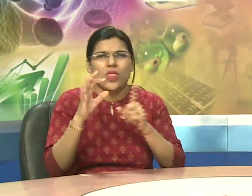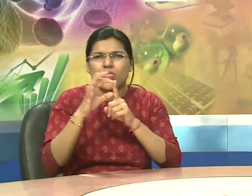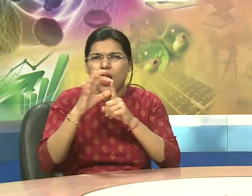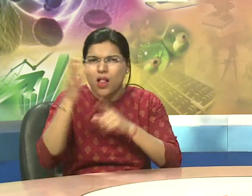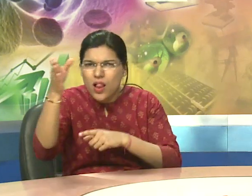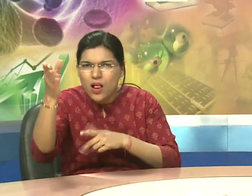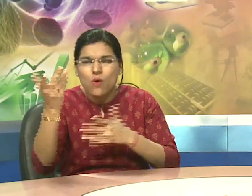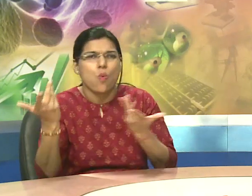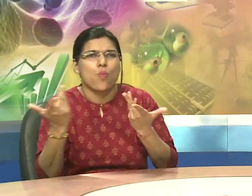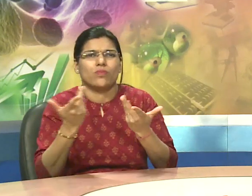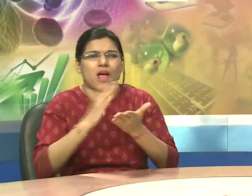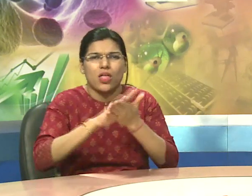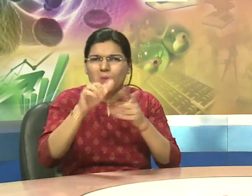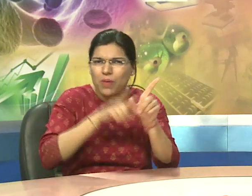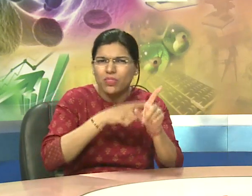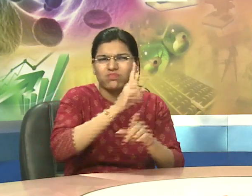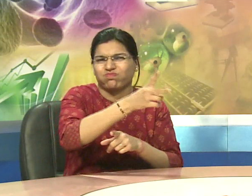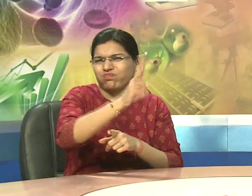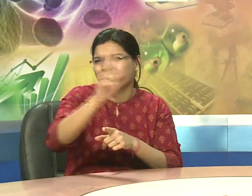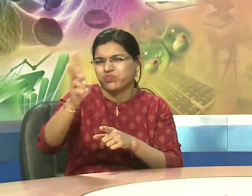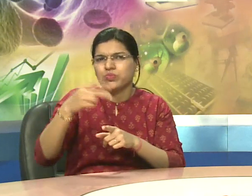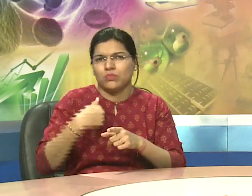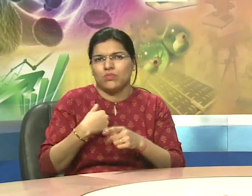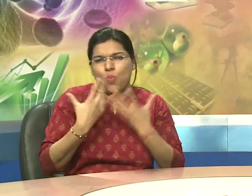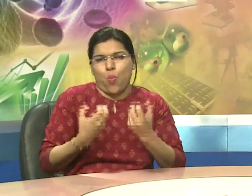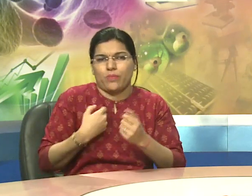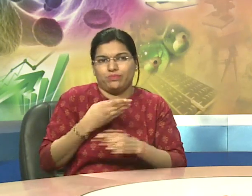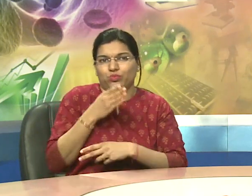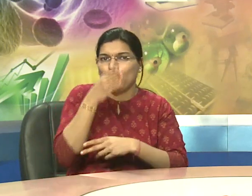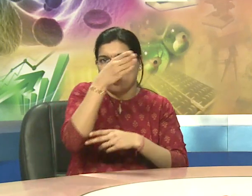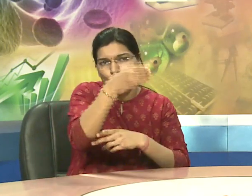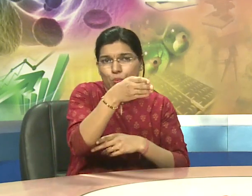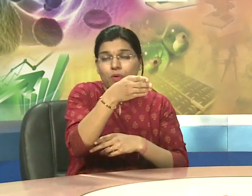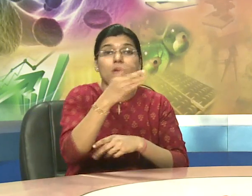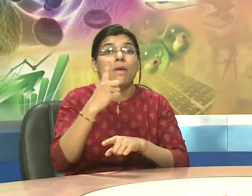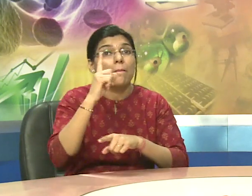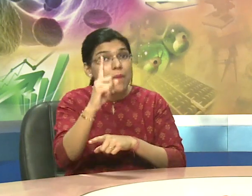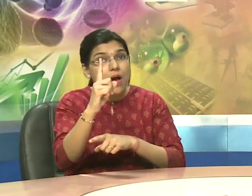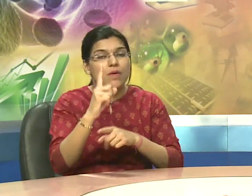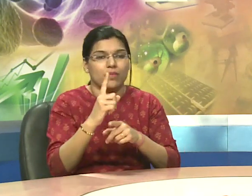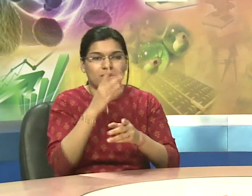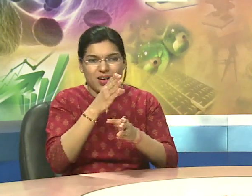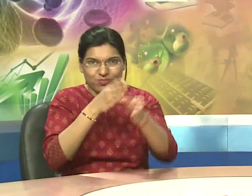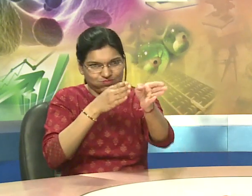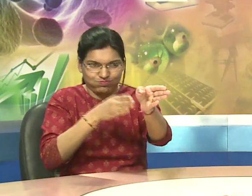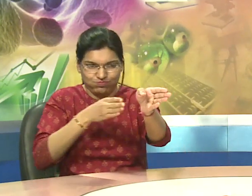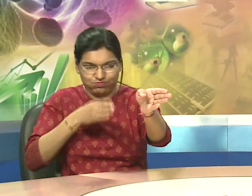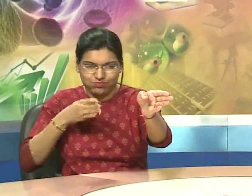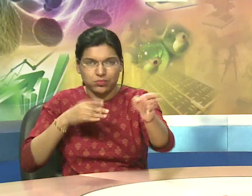different places. For example, West Bengal, Delhi, Andhra Pradesh. If I want to go at some place